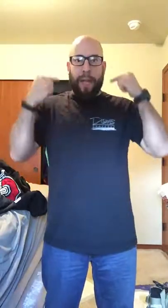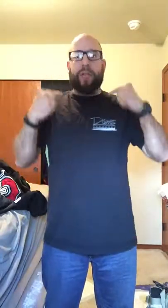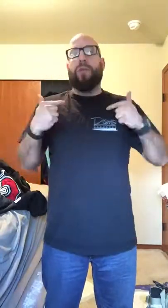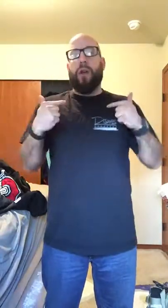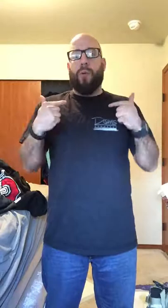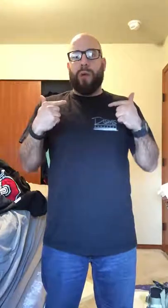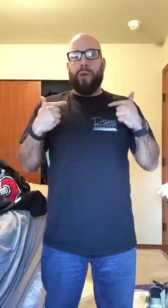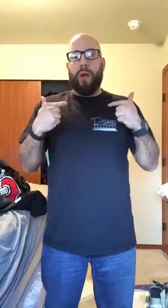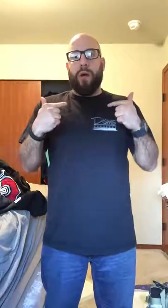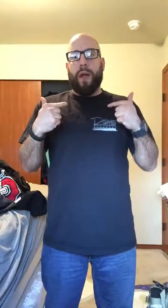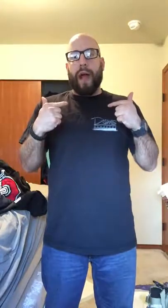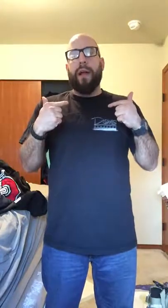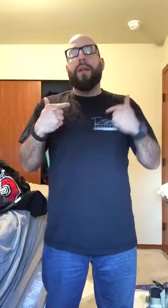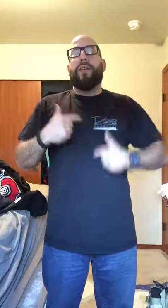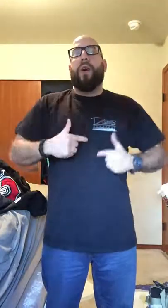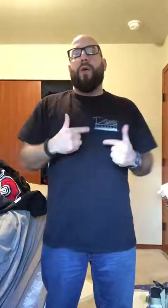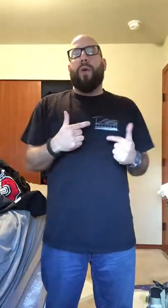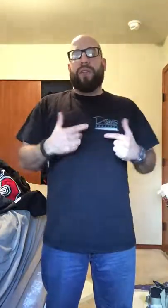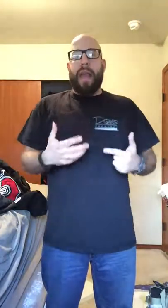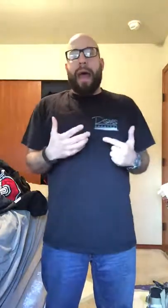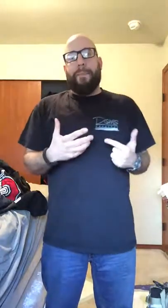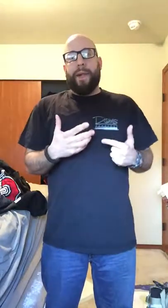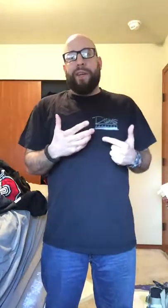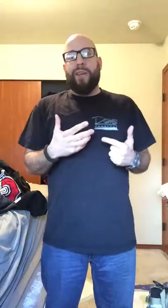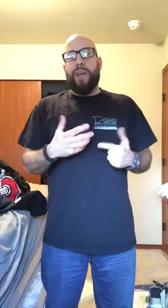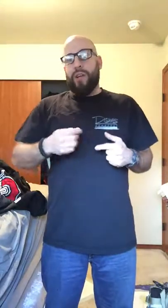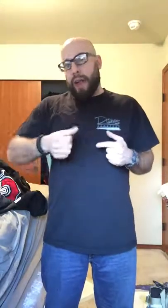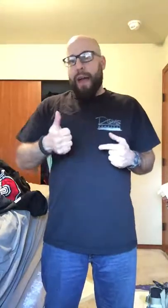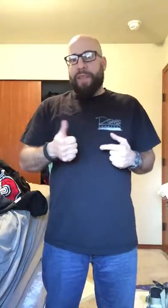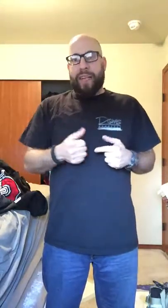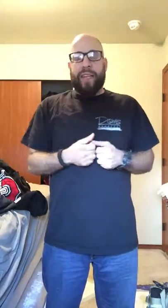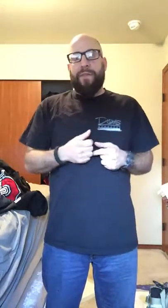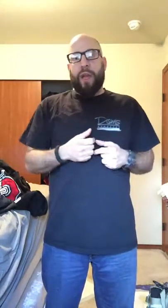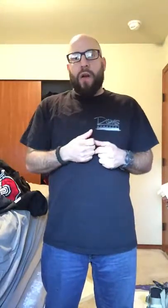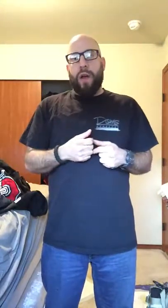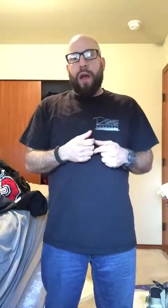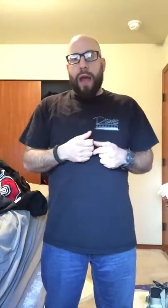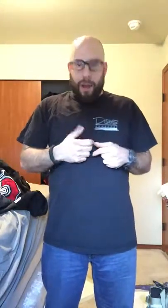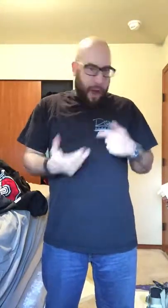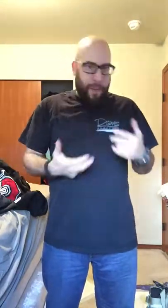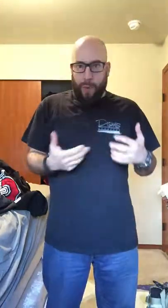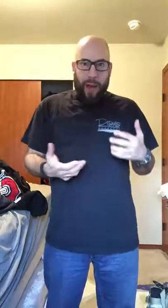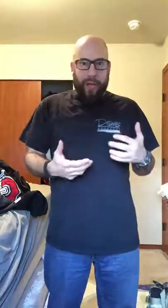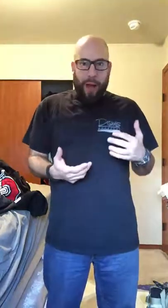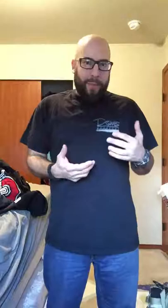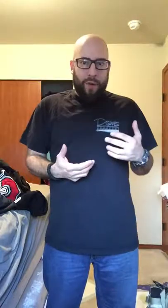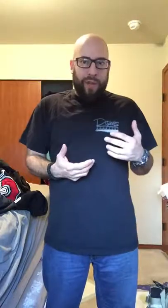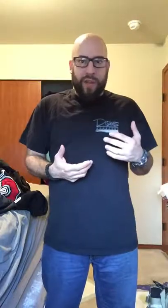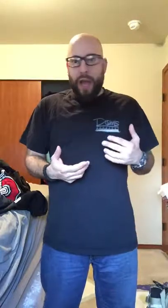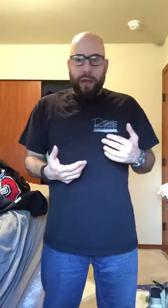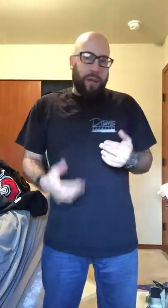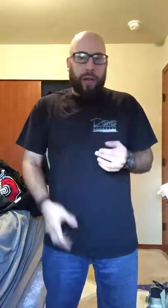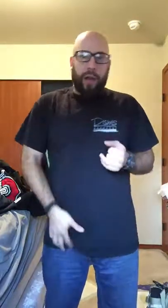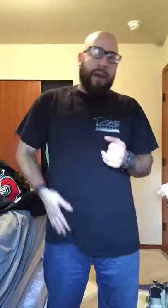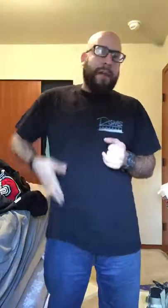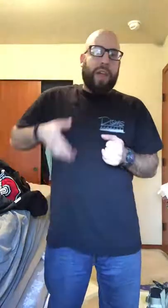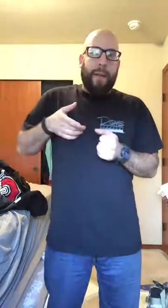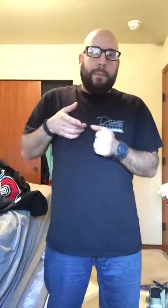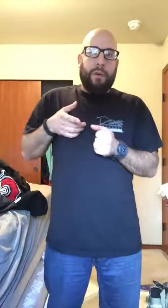mental lowers. Okay, so what's going to happen is you're going to have that safety on, and a lot of people watch a lot of movies, and you think you're going to have time to pull the